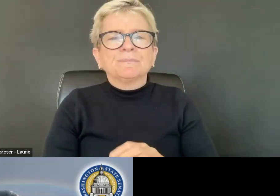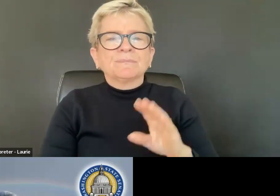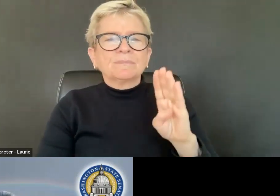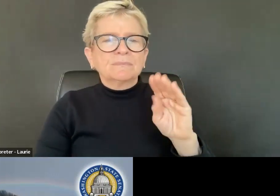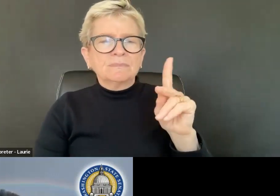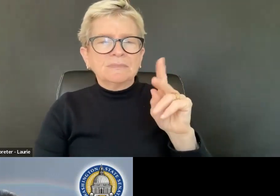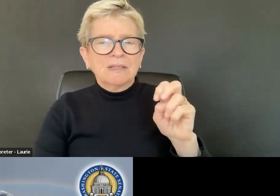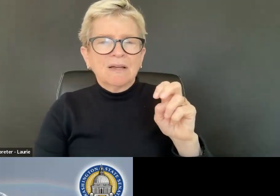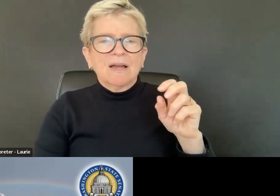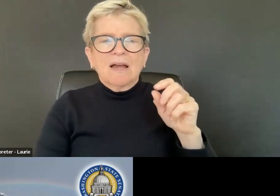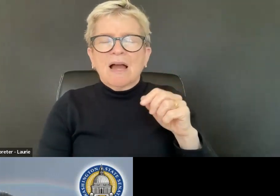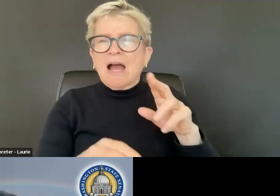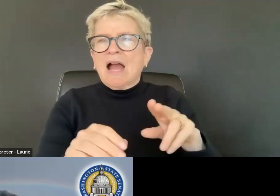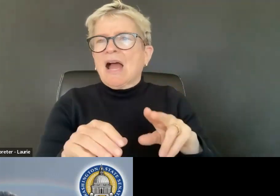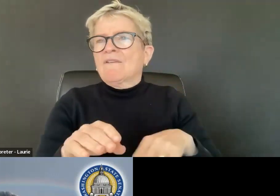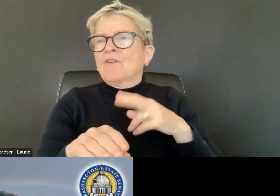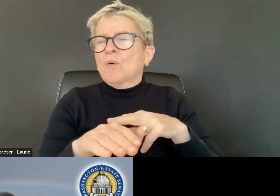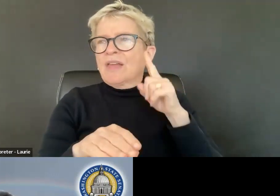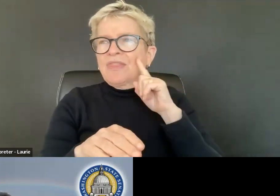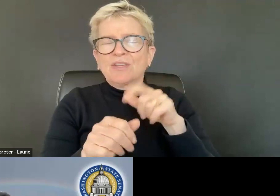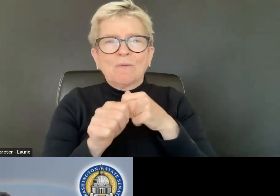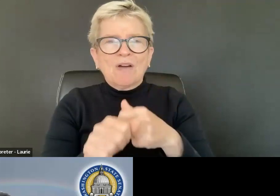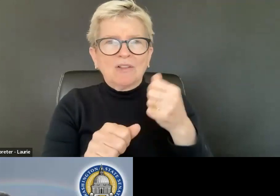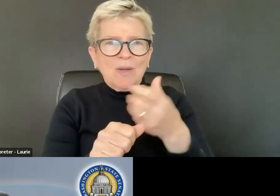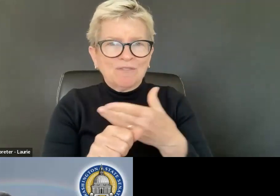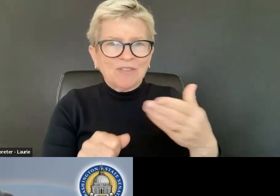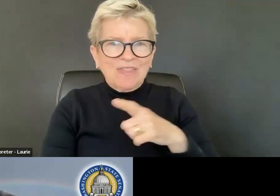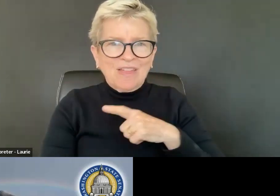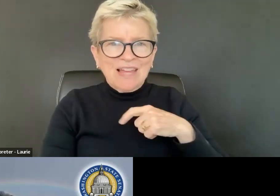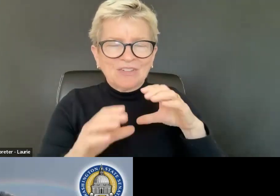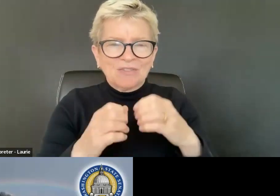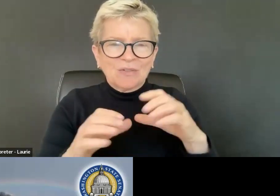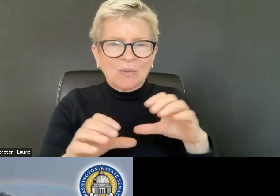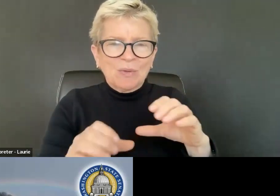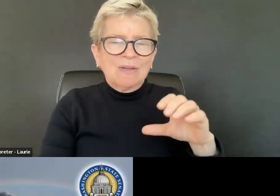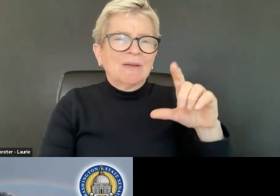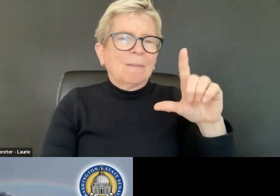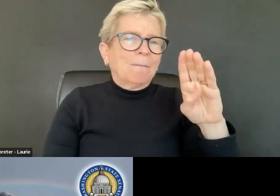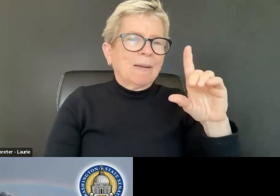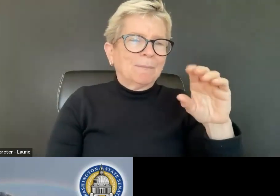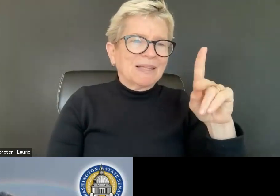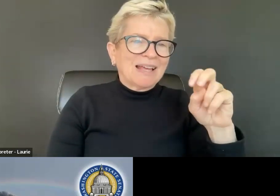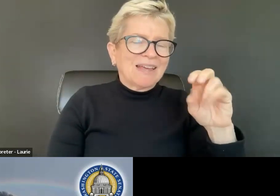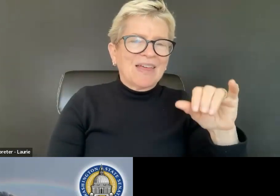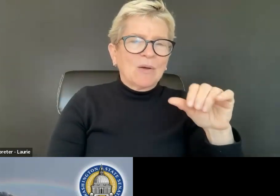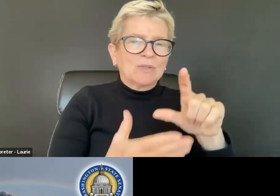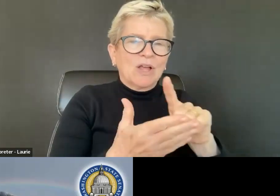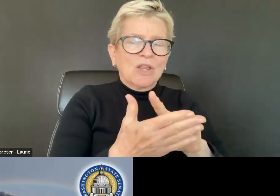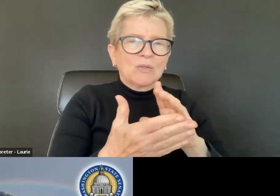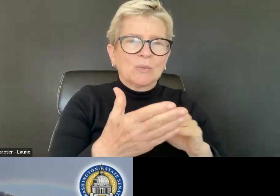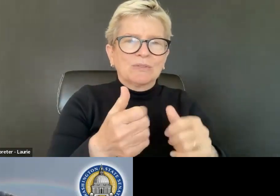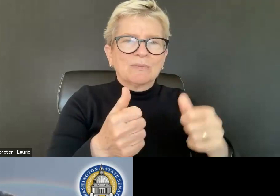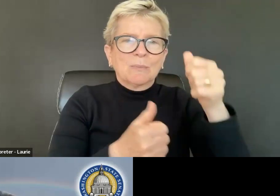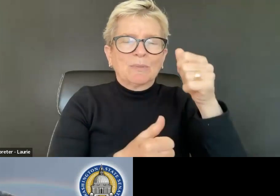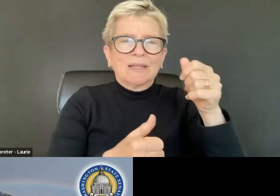course, I assume you guys follow everything the legislature does. I know it's not true. But Blake was that lawsuit, Supreme Court decision 3